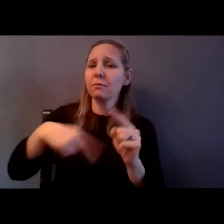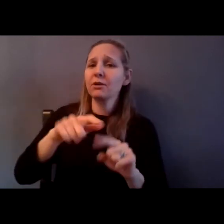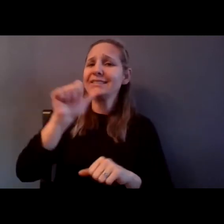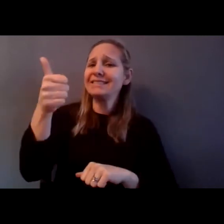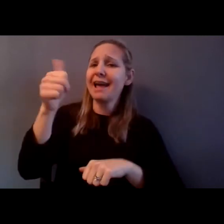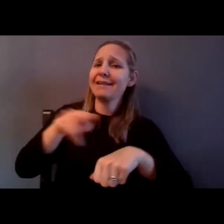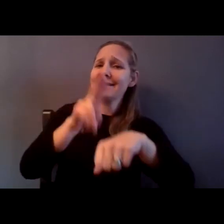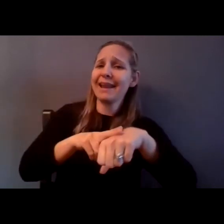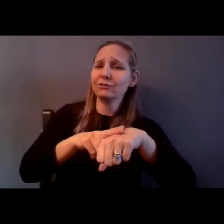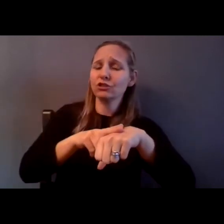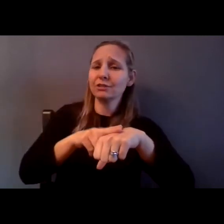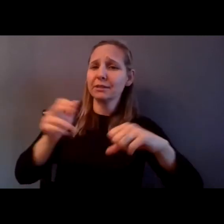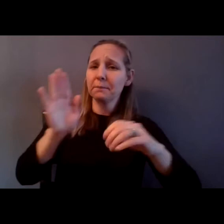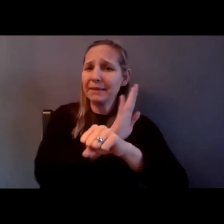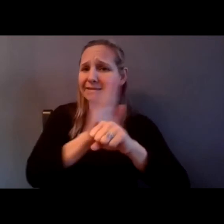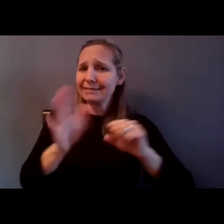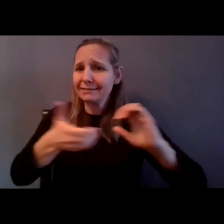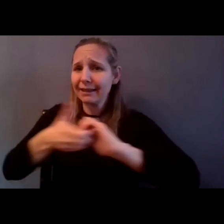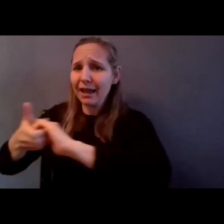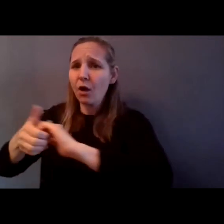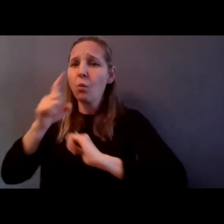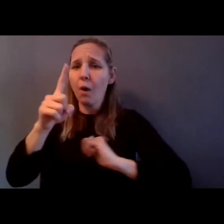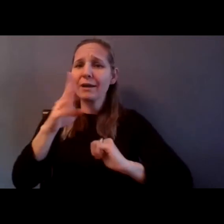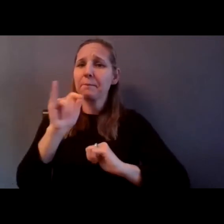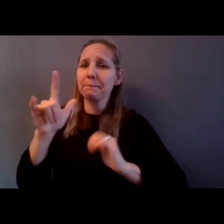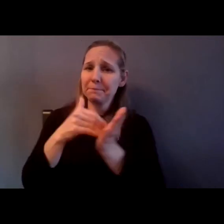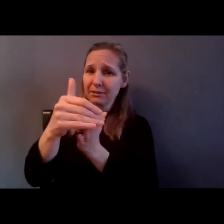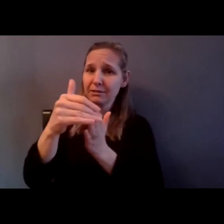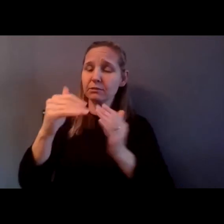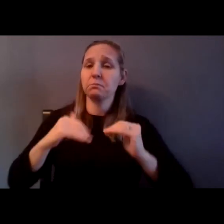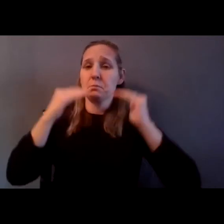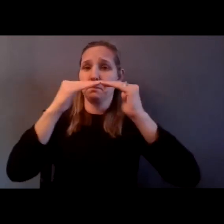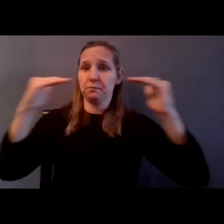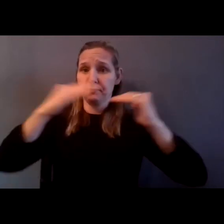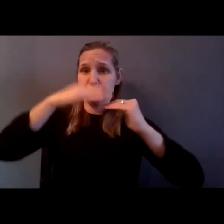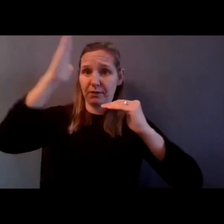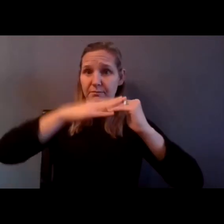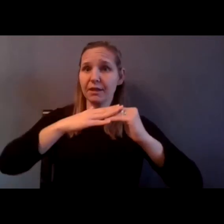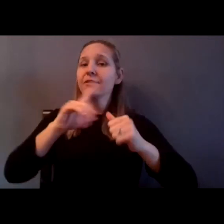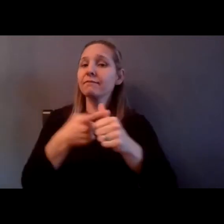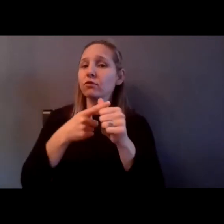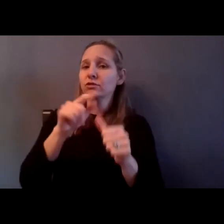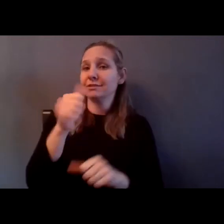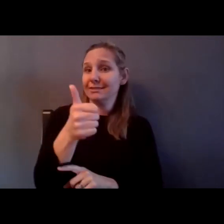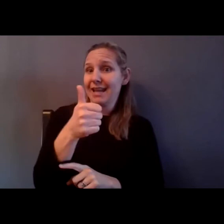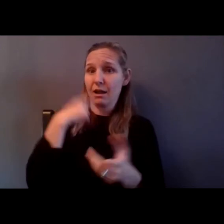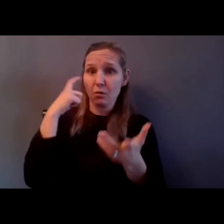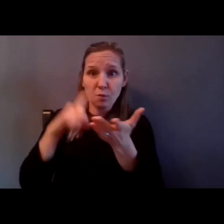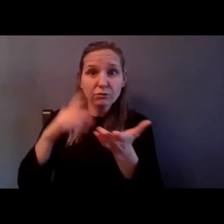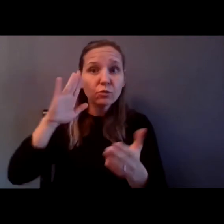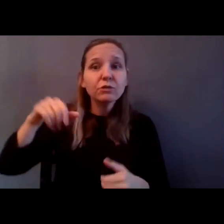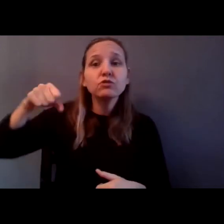business at $1 billion level and above, in the first 10 that I identified, Squamish Nation